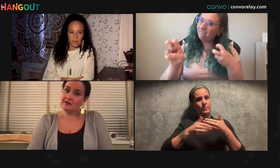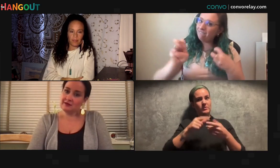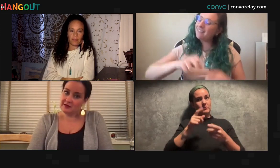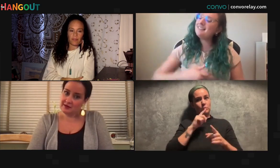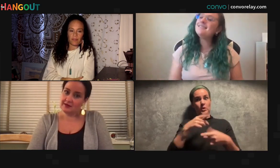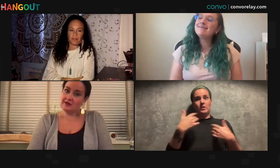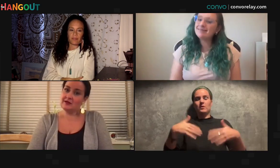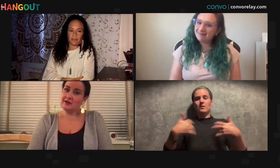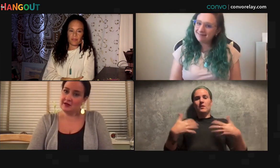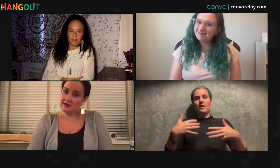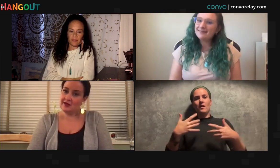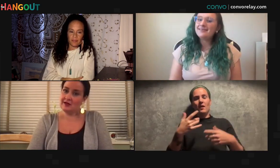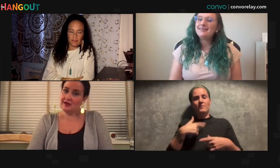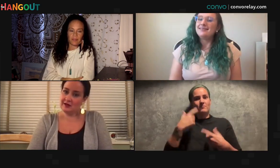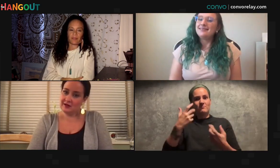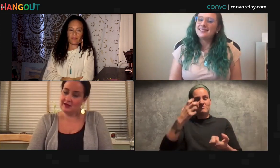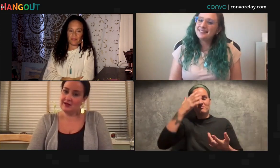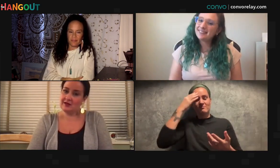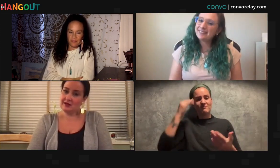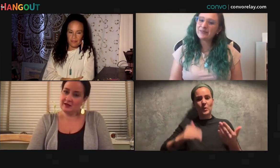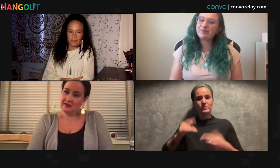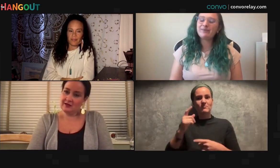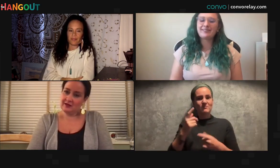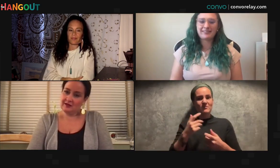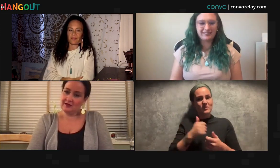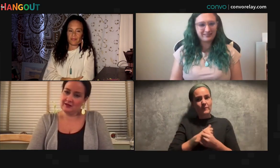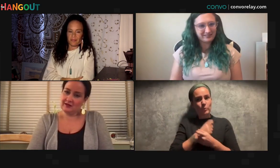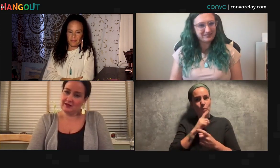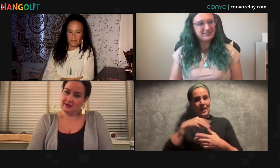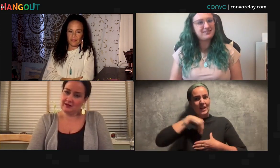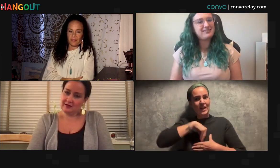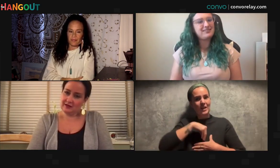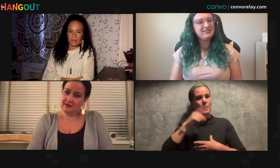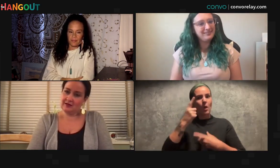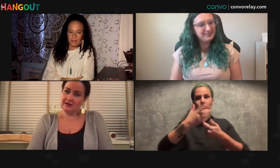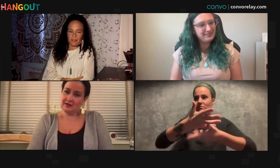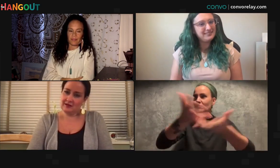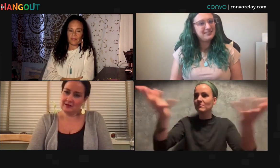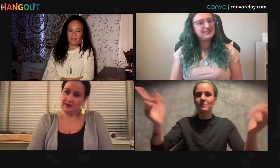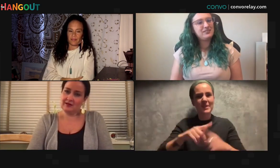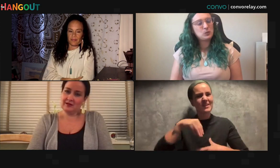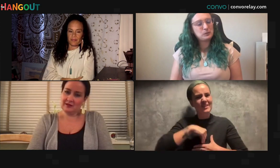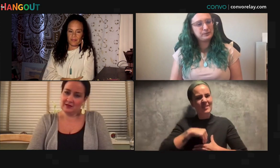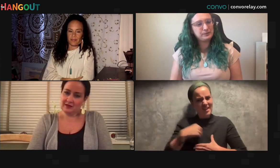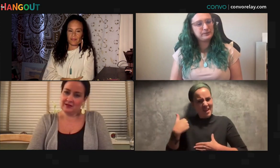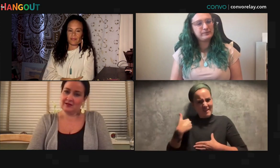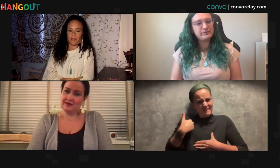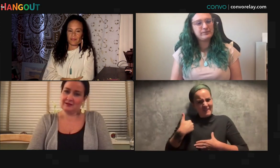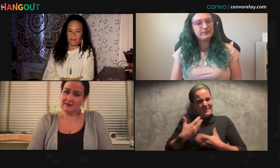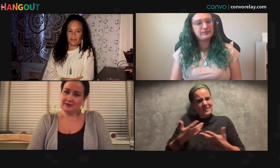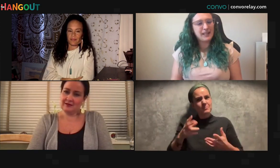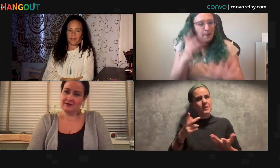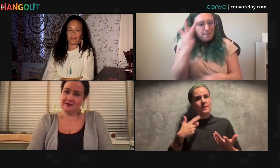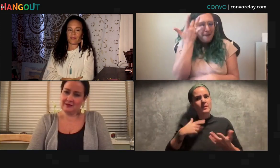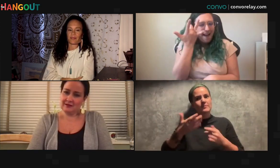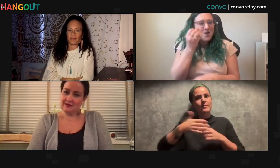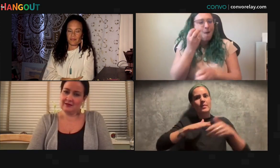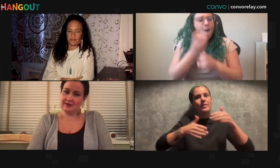the process before everything else comes. It's so important. Self-love is something that's internal. I mean, we see everything